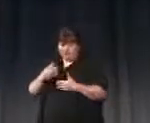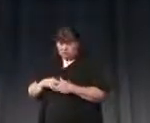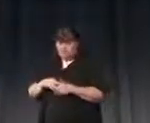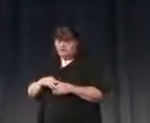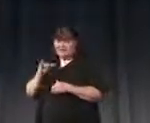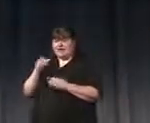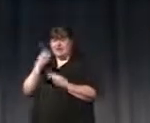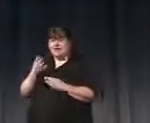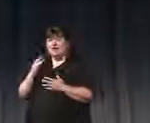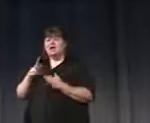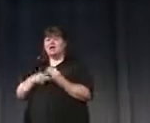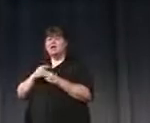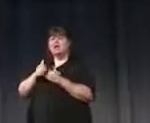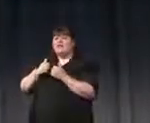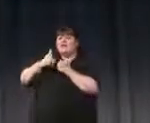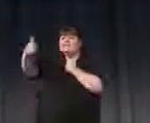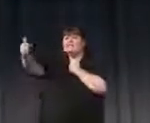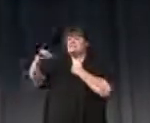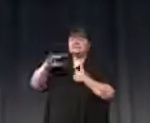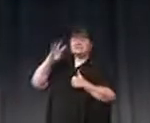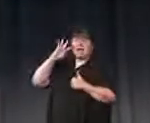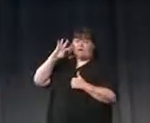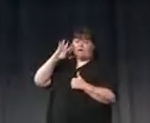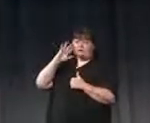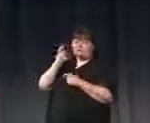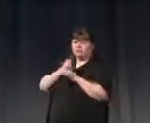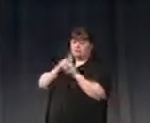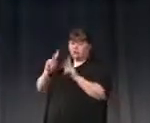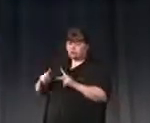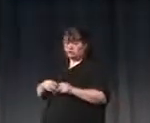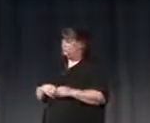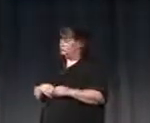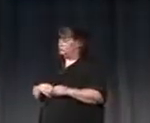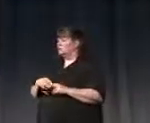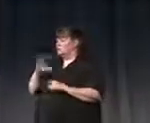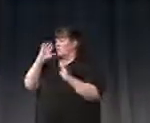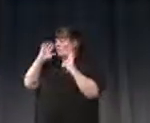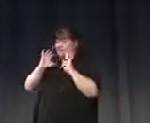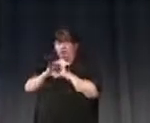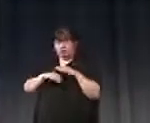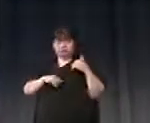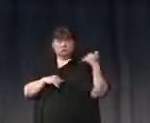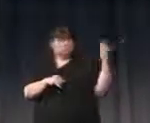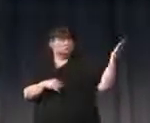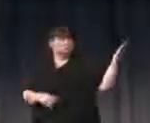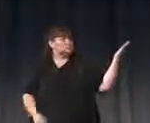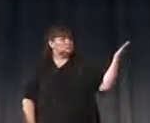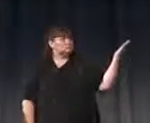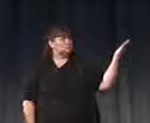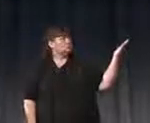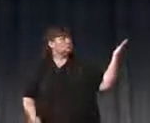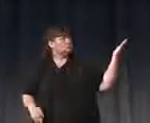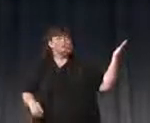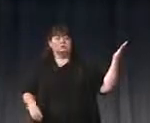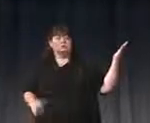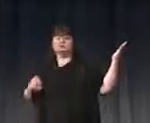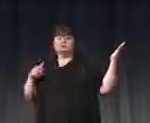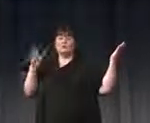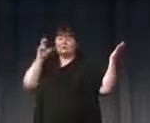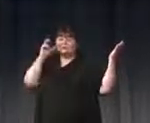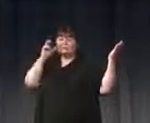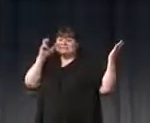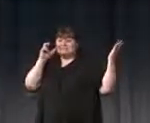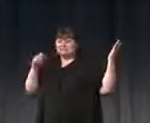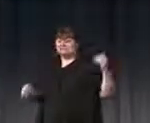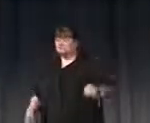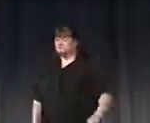is something about the distance of the sound source from the listener. So this is just a picture that's depicting a listener in a concert hall, this person